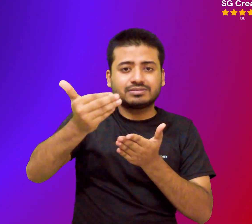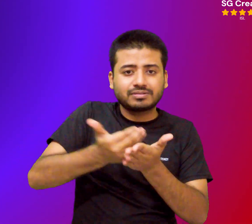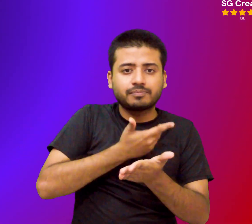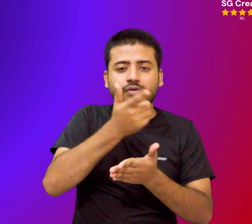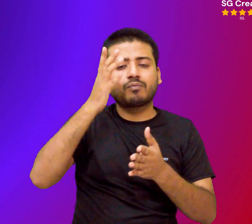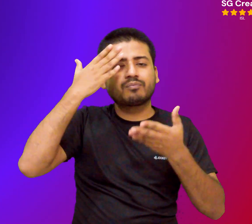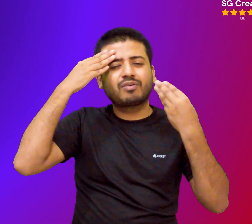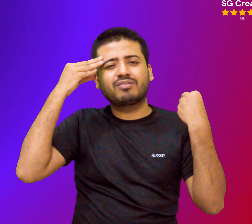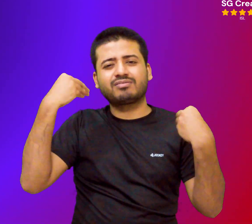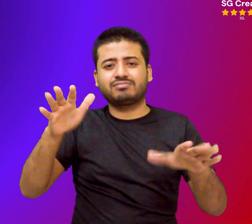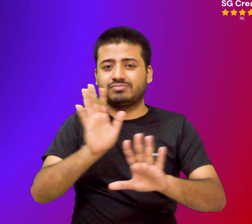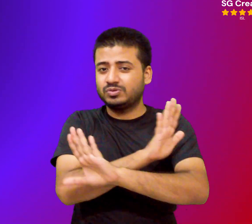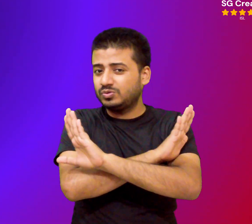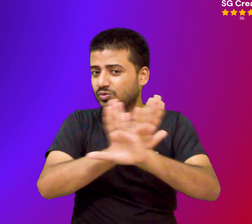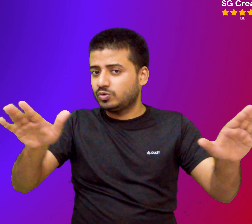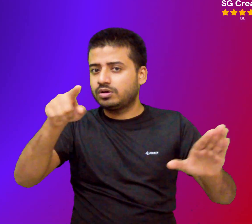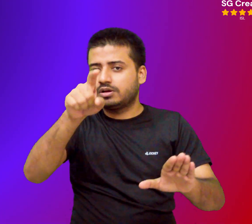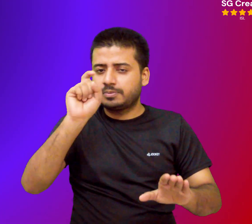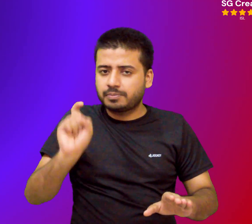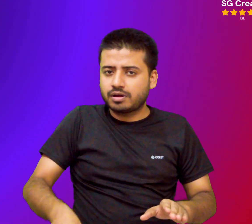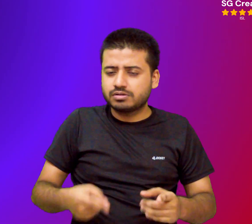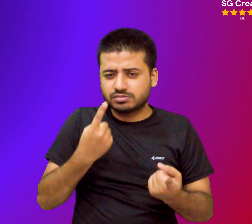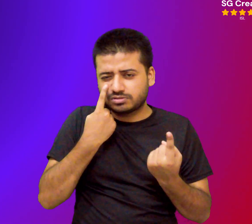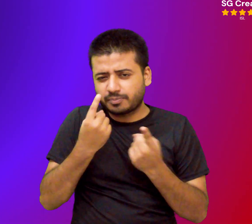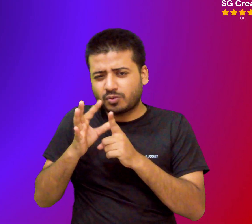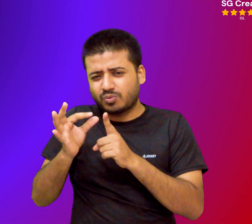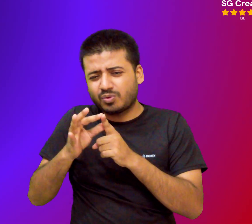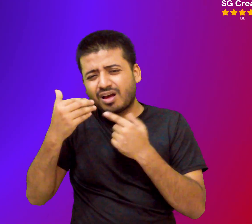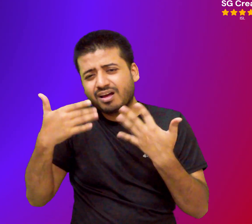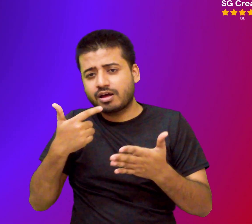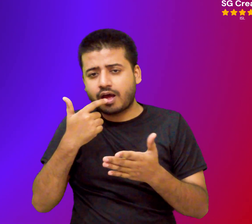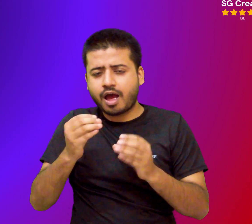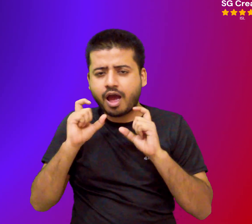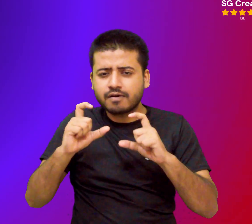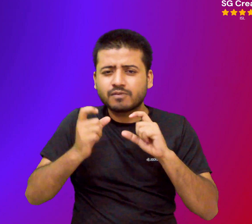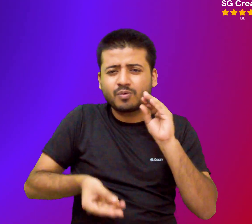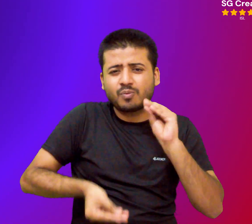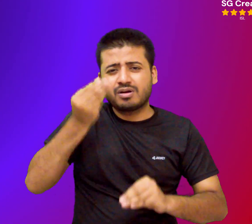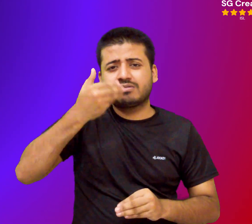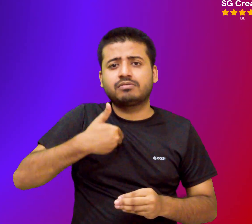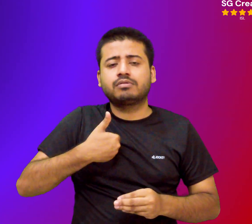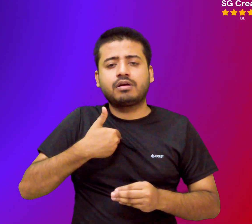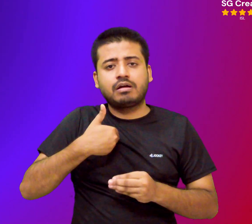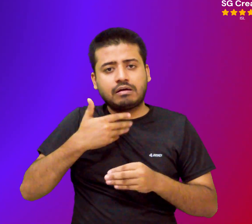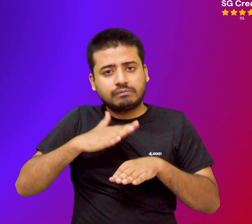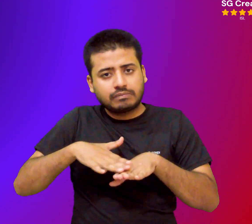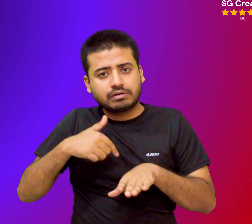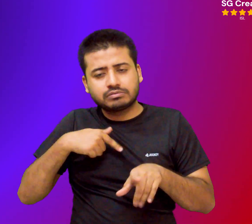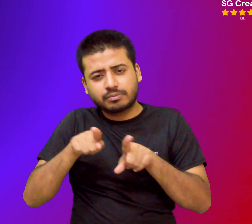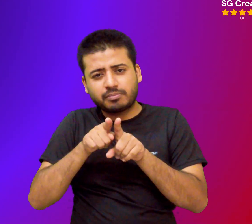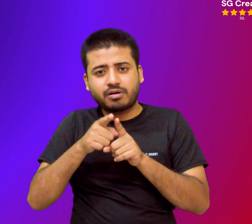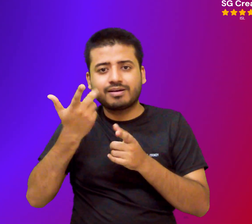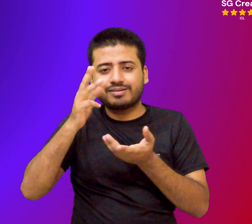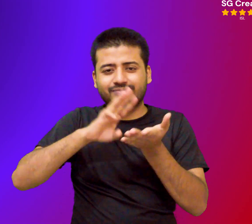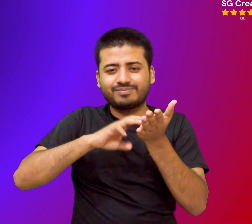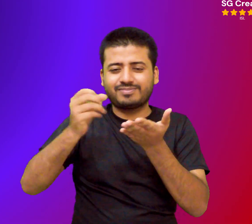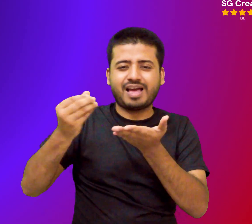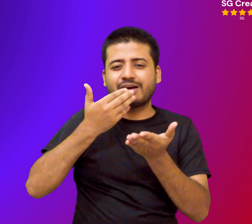meat was incorporated into the products. The factory was operating under unsanitary conditions, with spoiled meat,